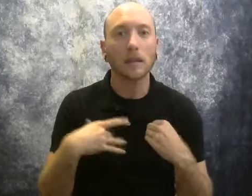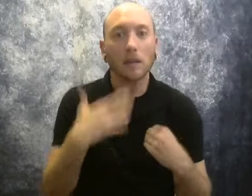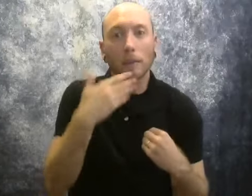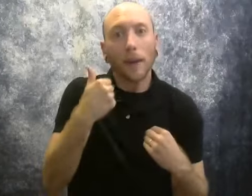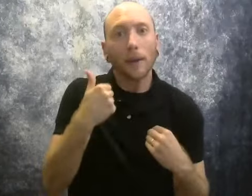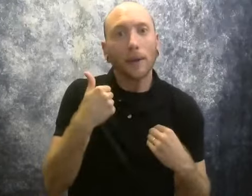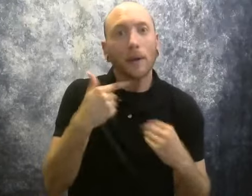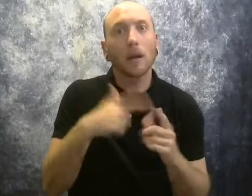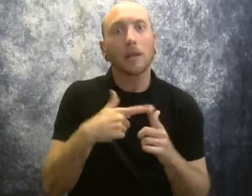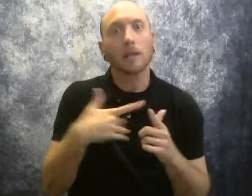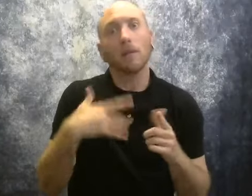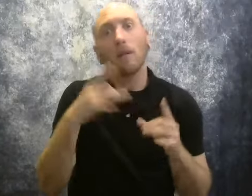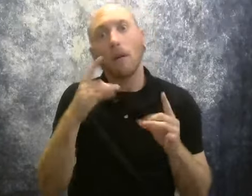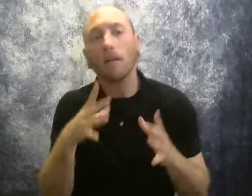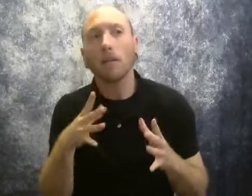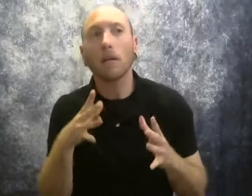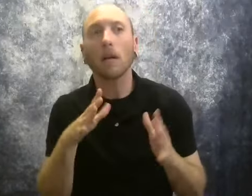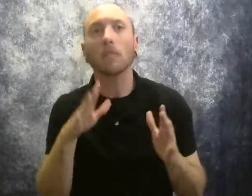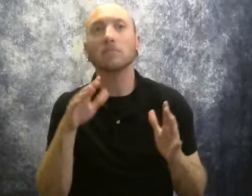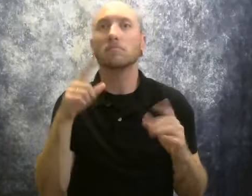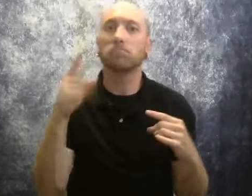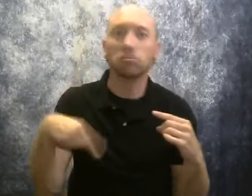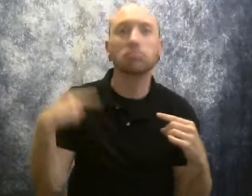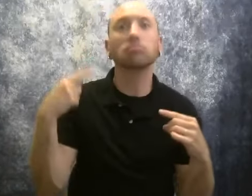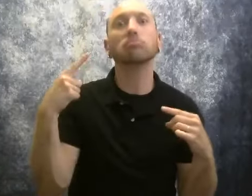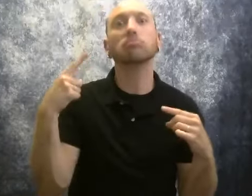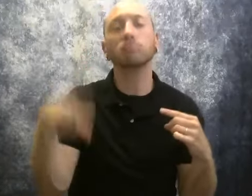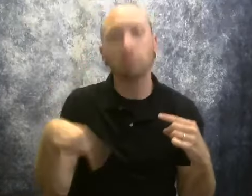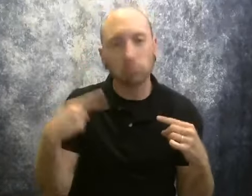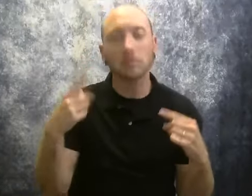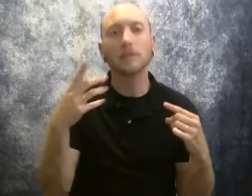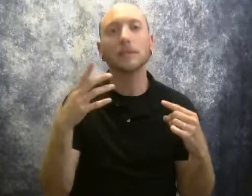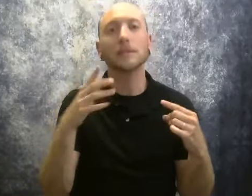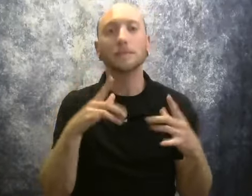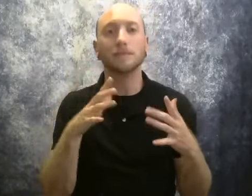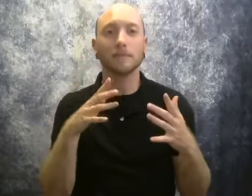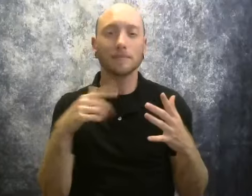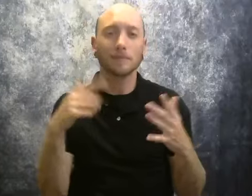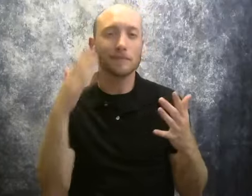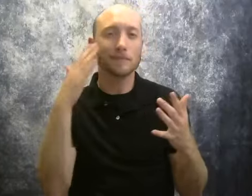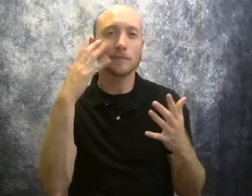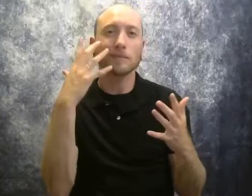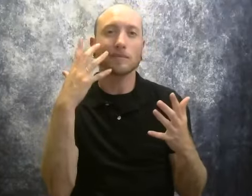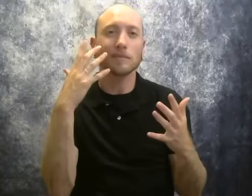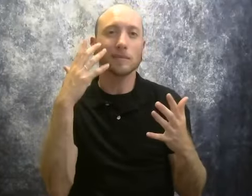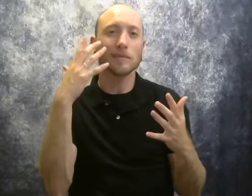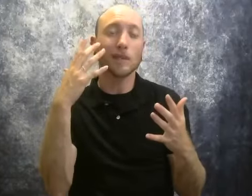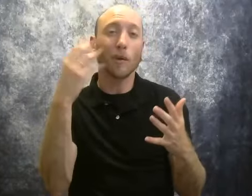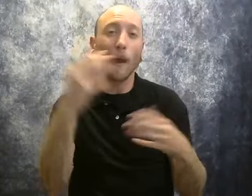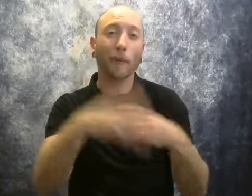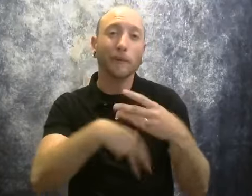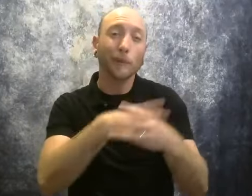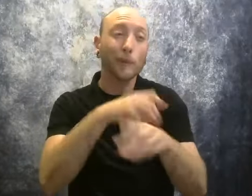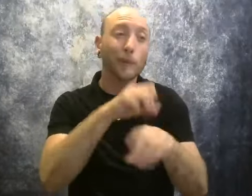uncomfortable, let's eat some food, or let's get fat, or now I feel horrible. So those sorts of things were happening. Plus I was out in the real world